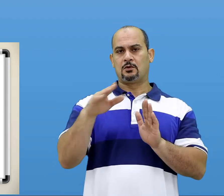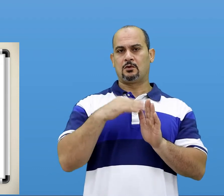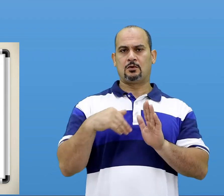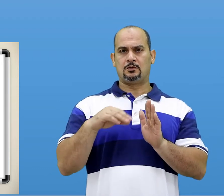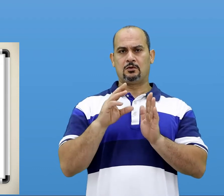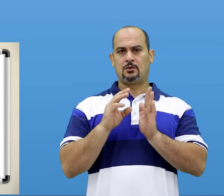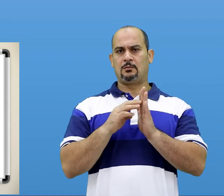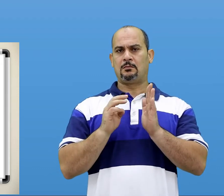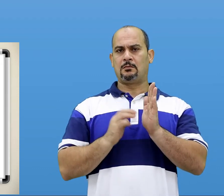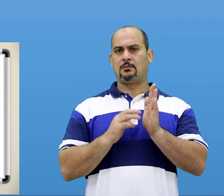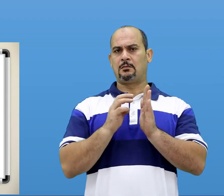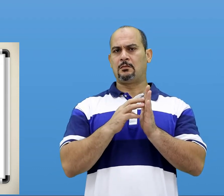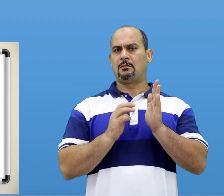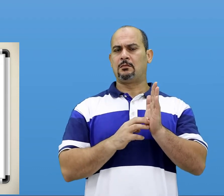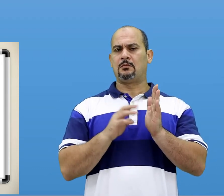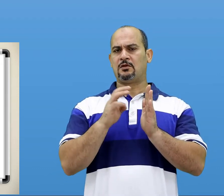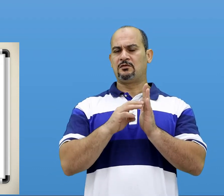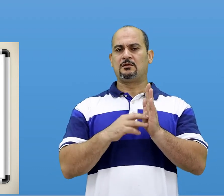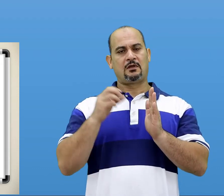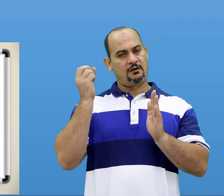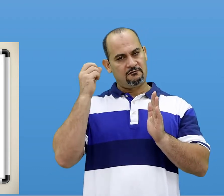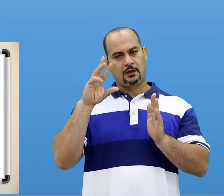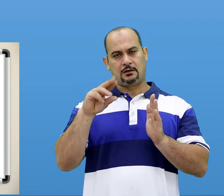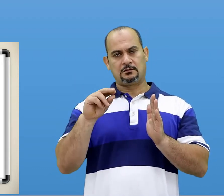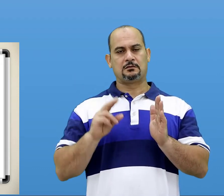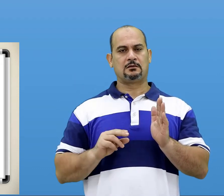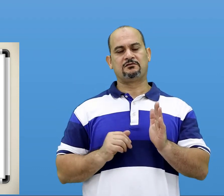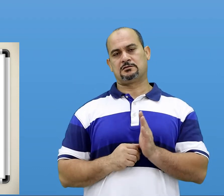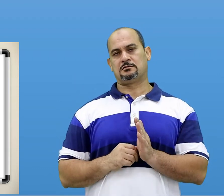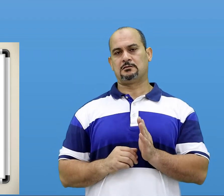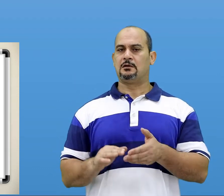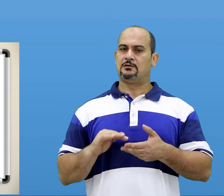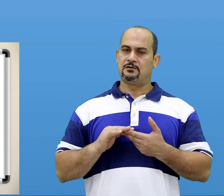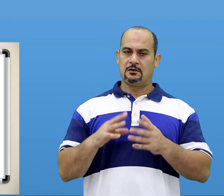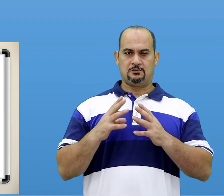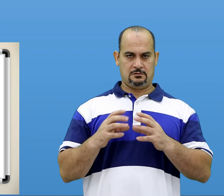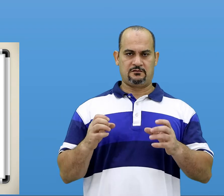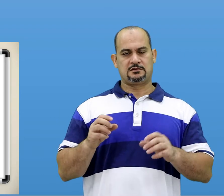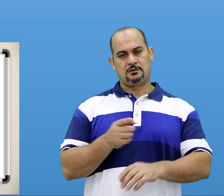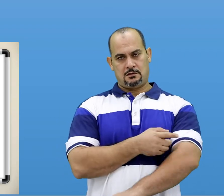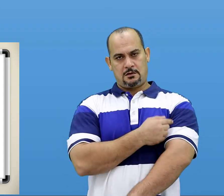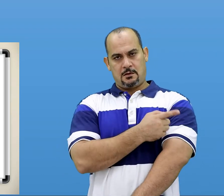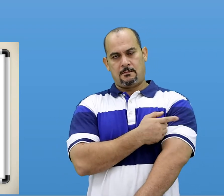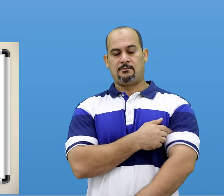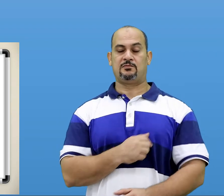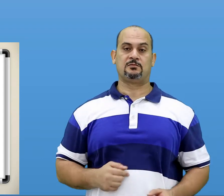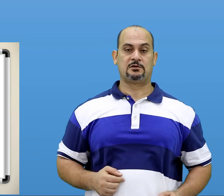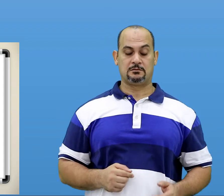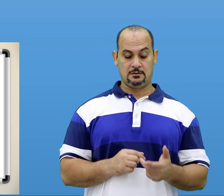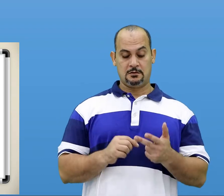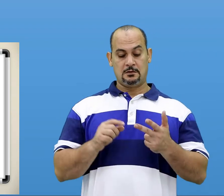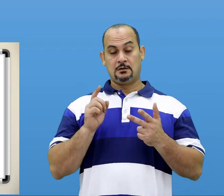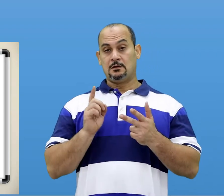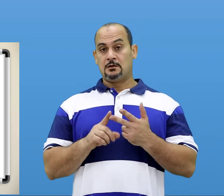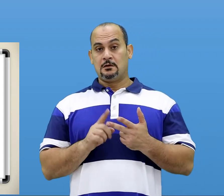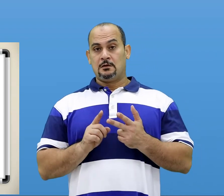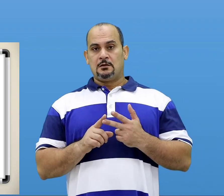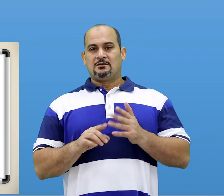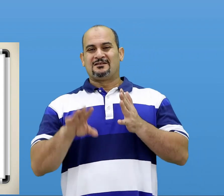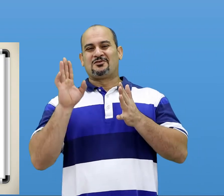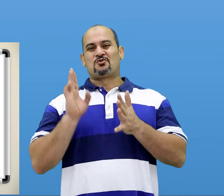them contain the same elements: main ideas, supporting details, and examples. The last thing